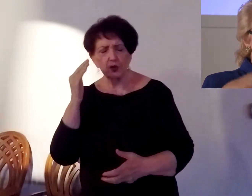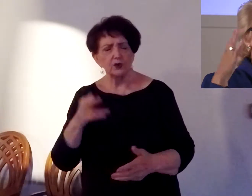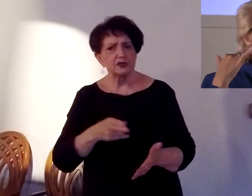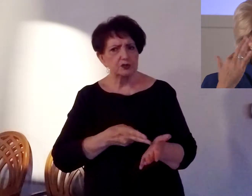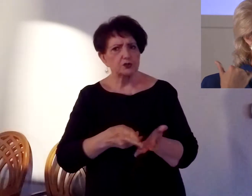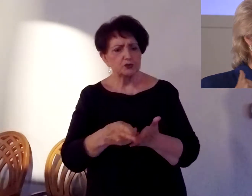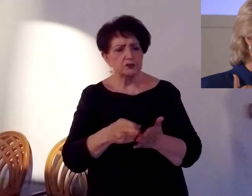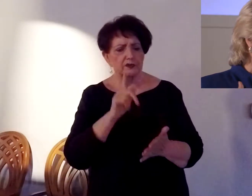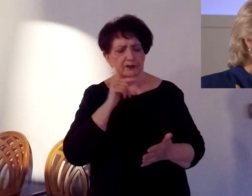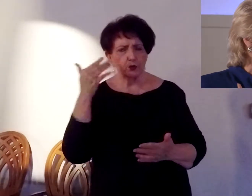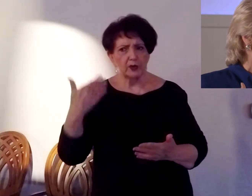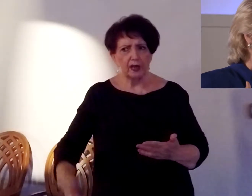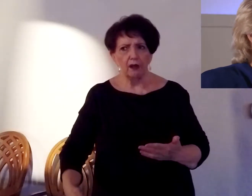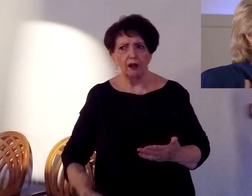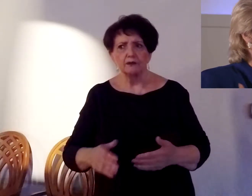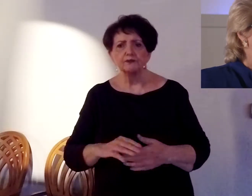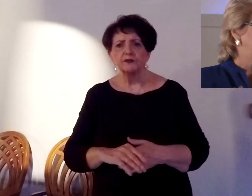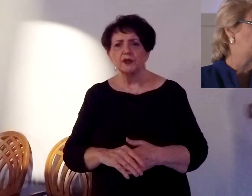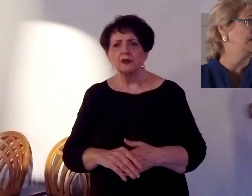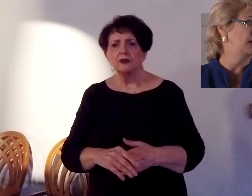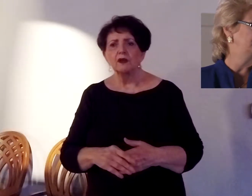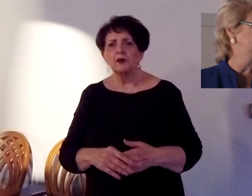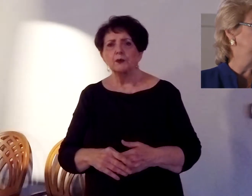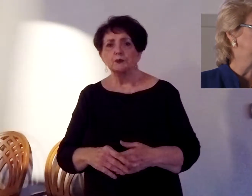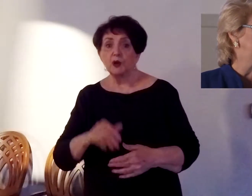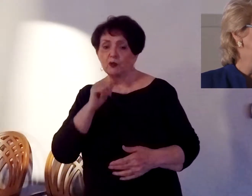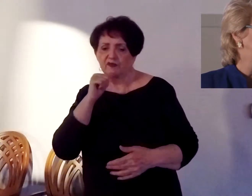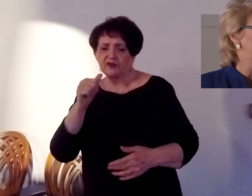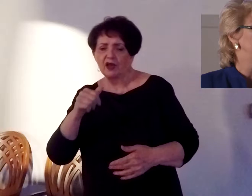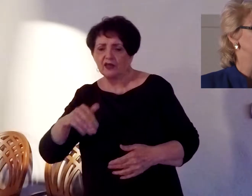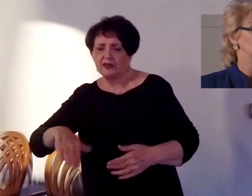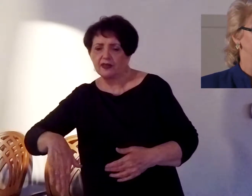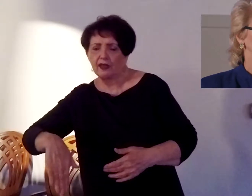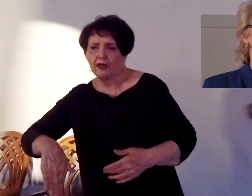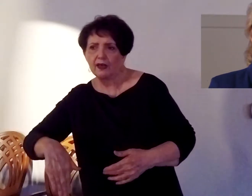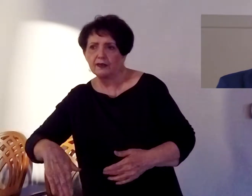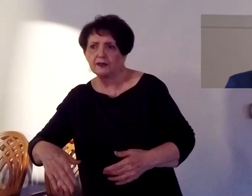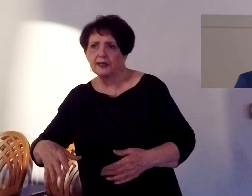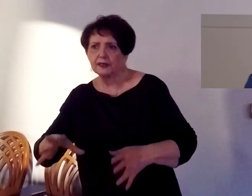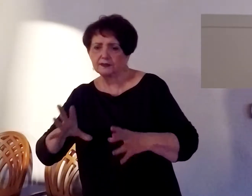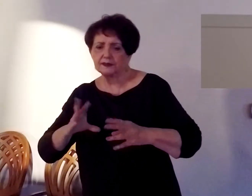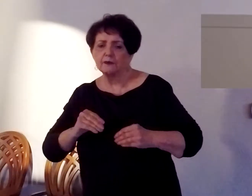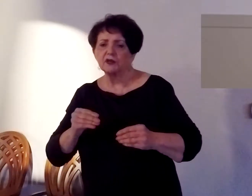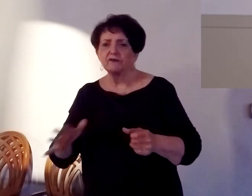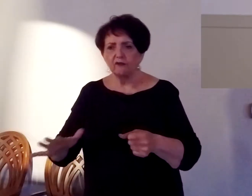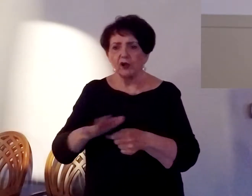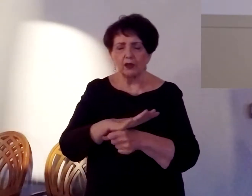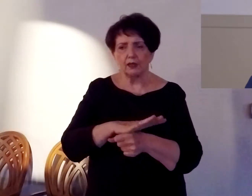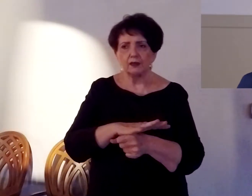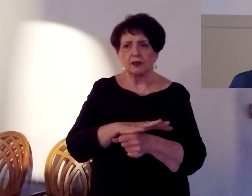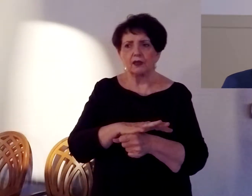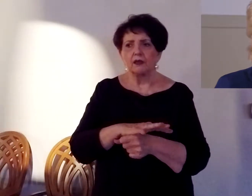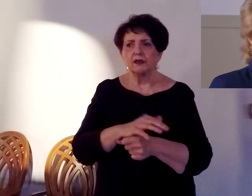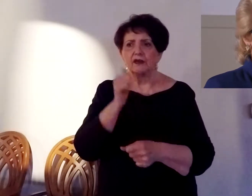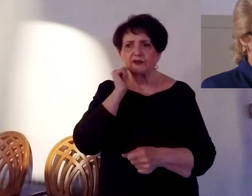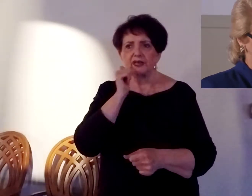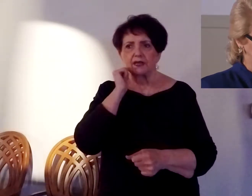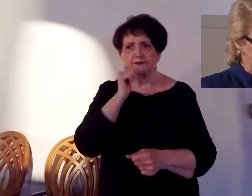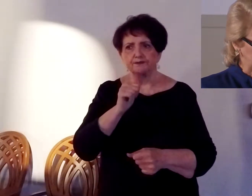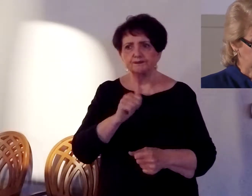being in some intellectual form, but have not yet fully embraced or fully engaged with on a day-to-day